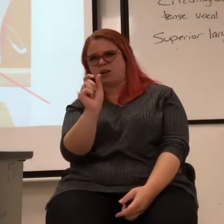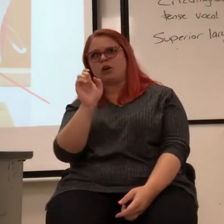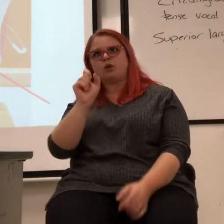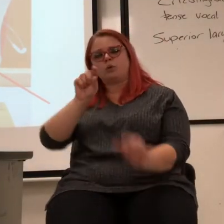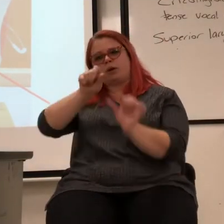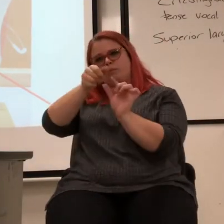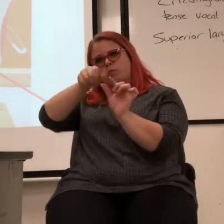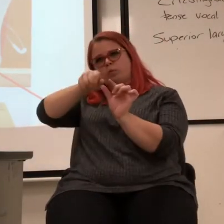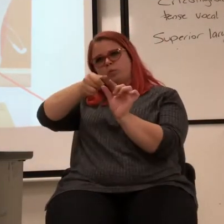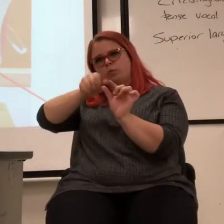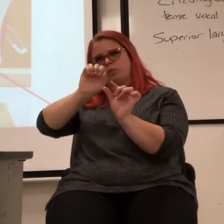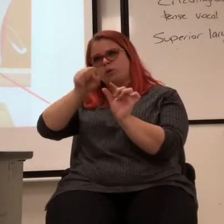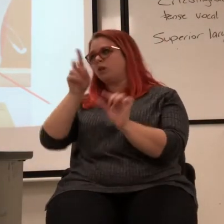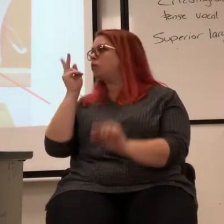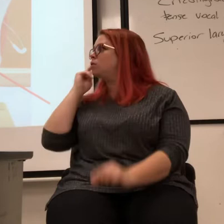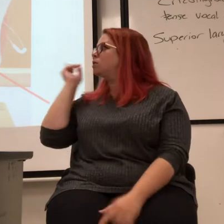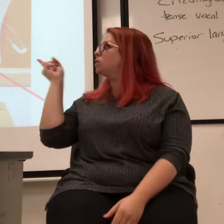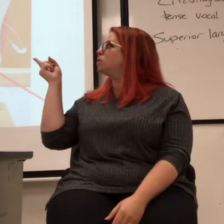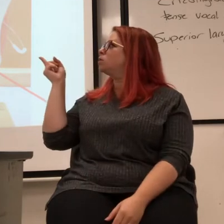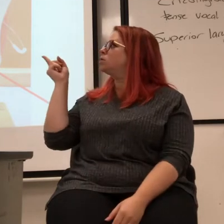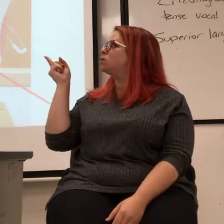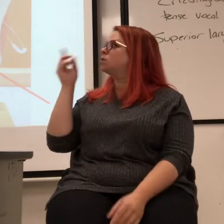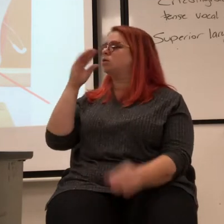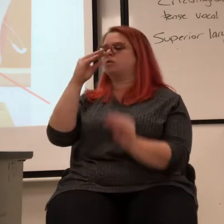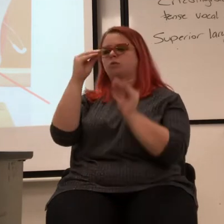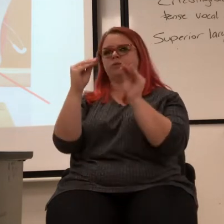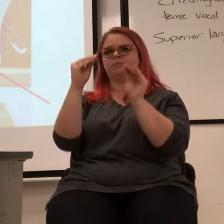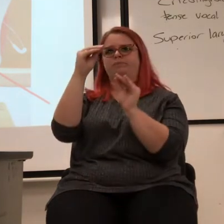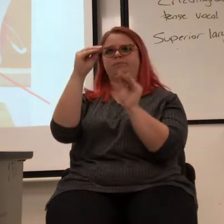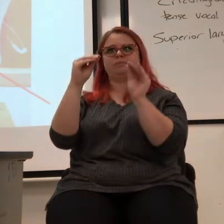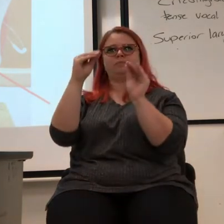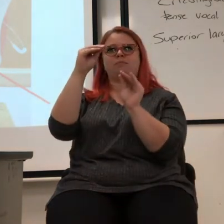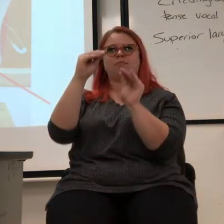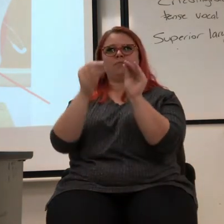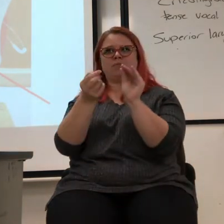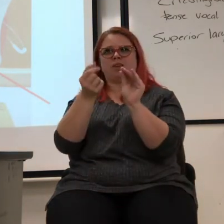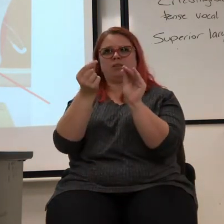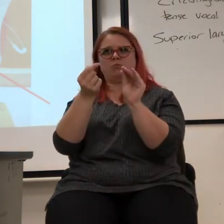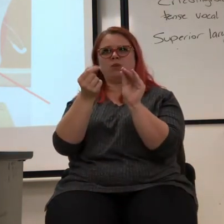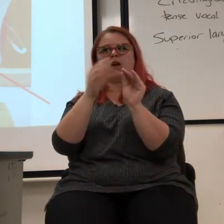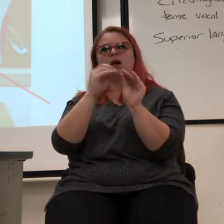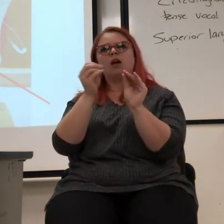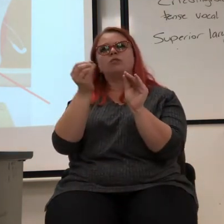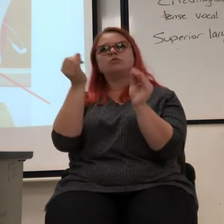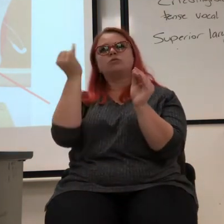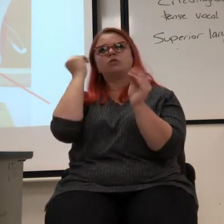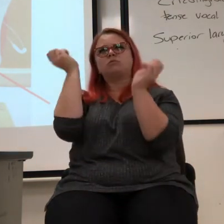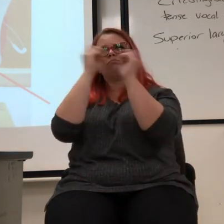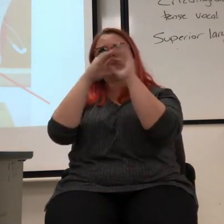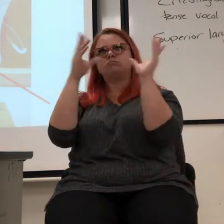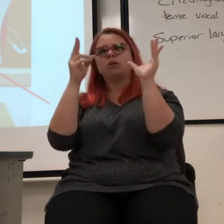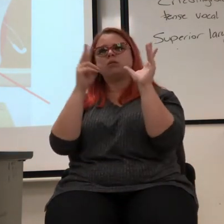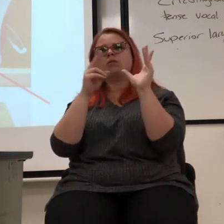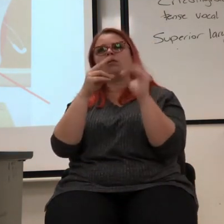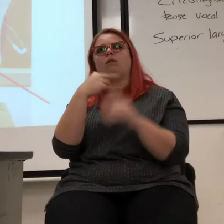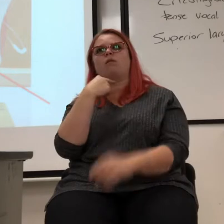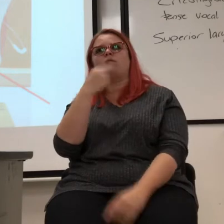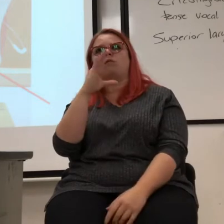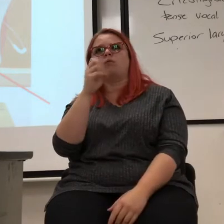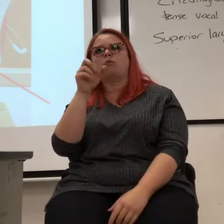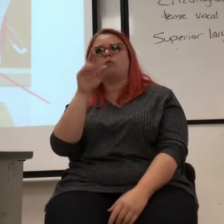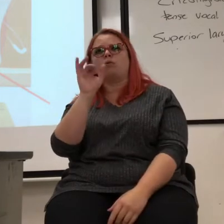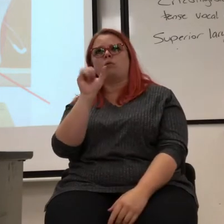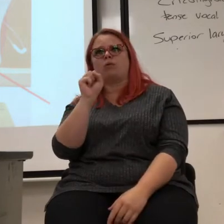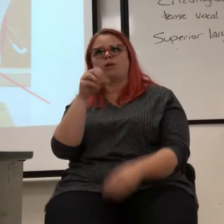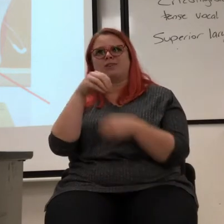it, kind of pivots a little bit. And you can imagine the vocal cords inside becoming more tense, increasing